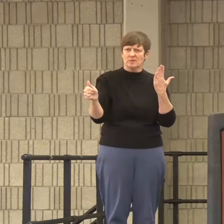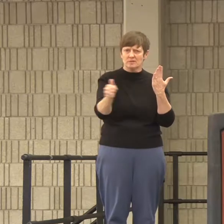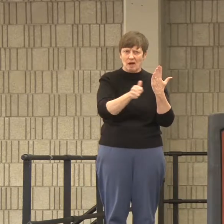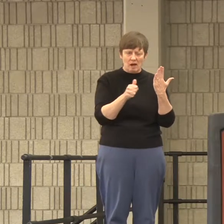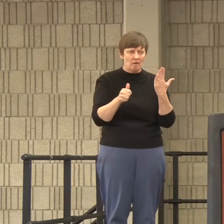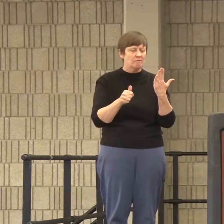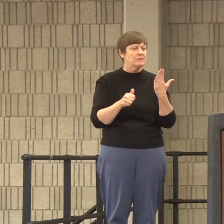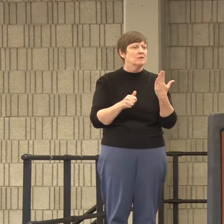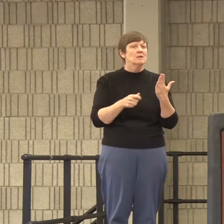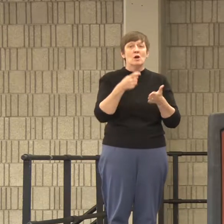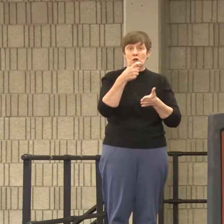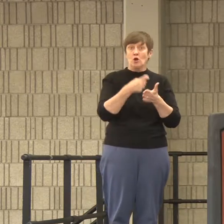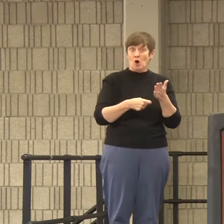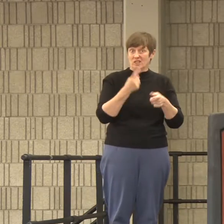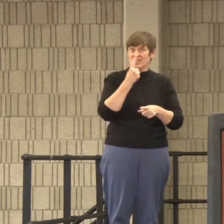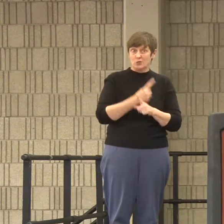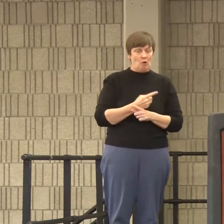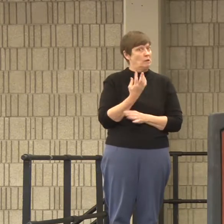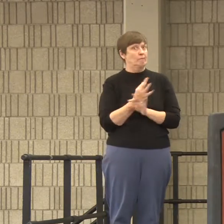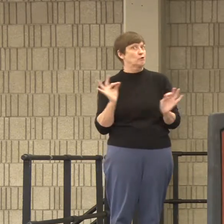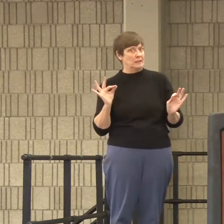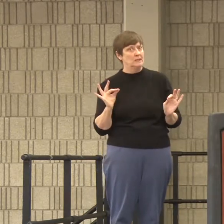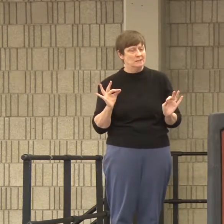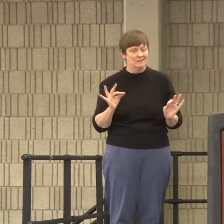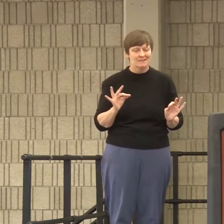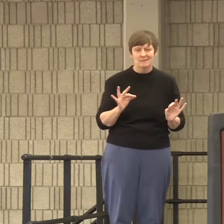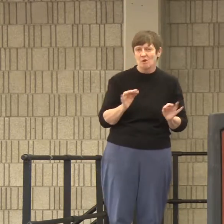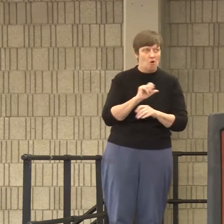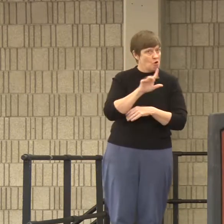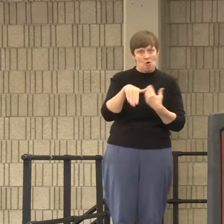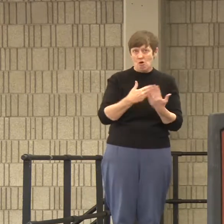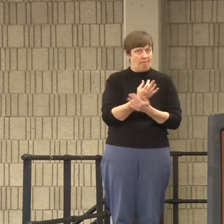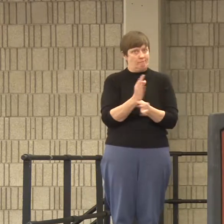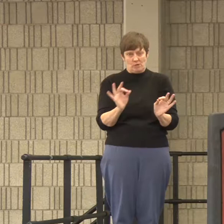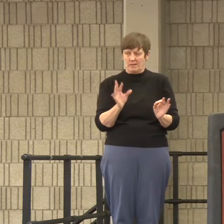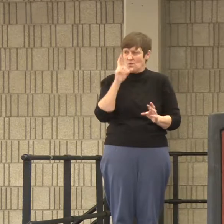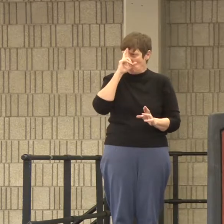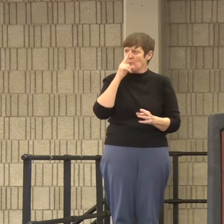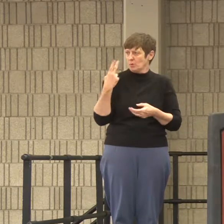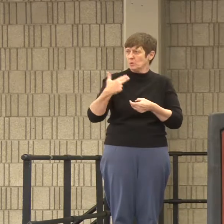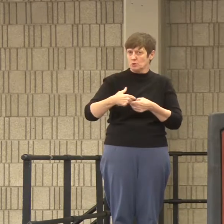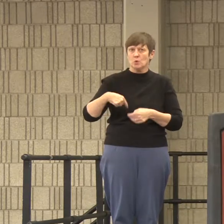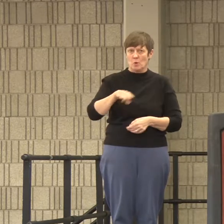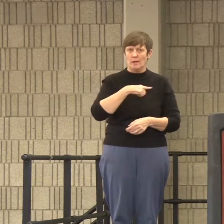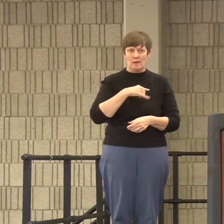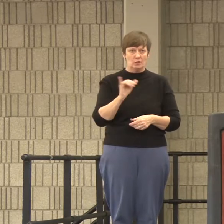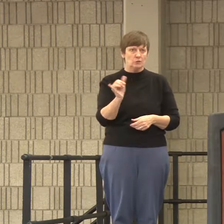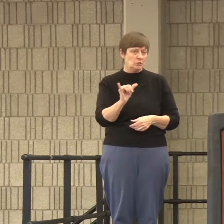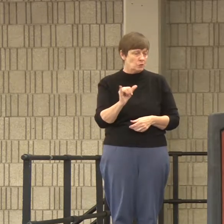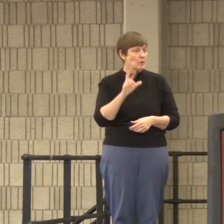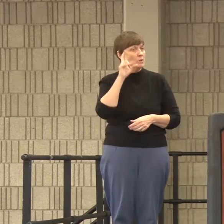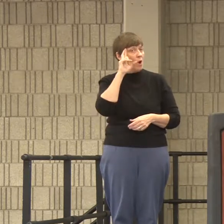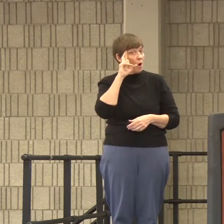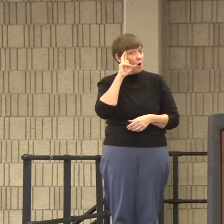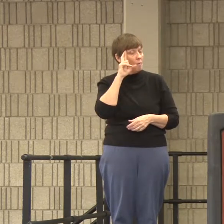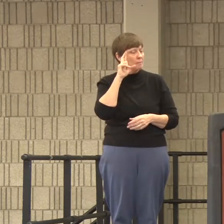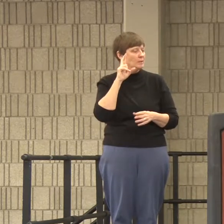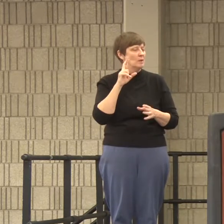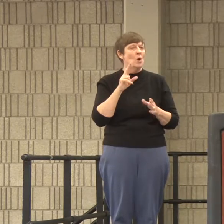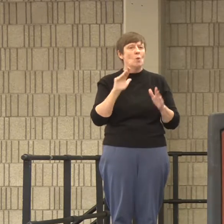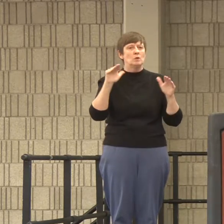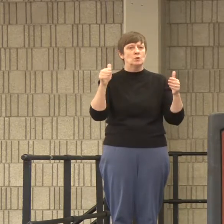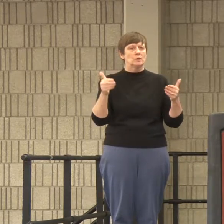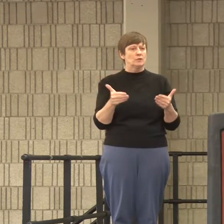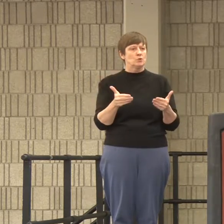is right. It's free. They're all free, and we hope that you can make it. Also, I hope that you can take advantage of this offer. I'd like to